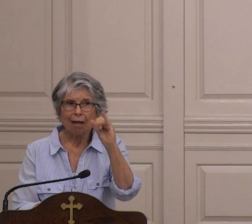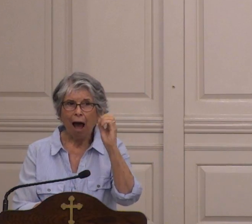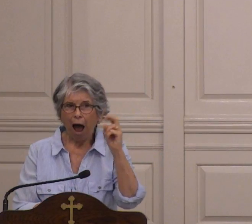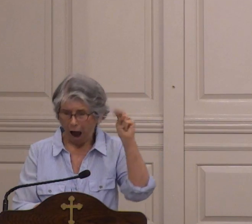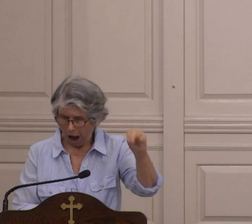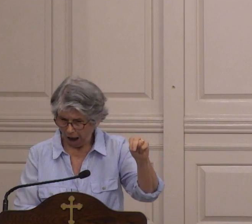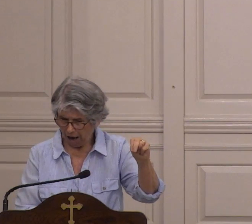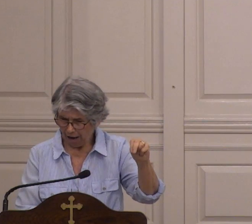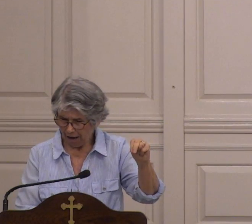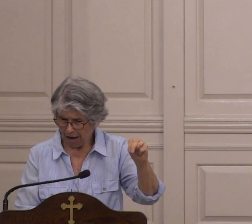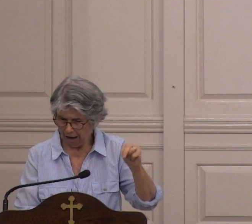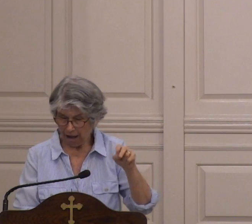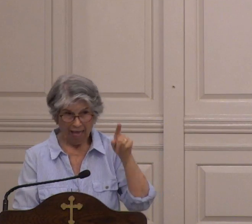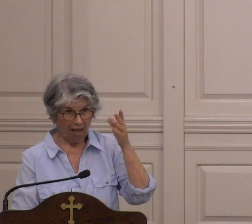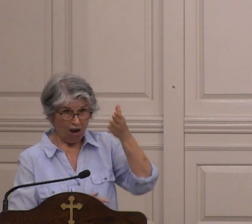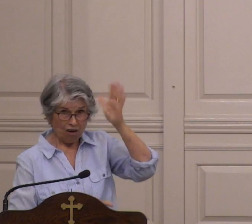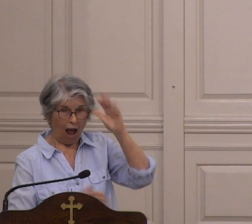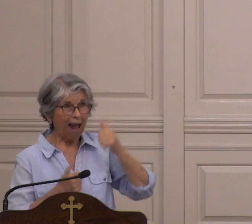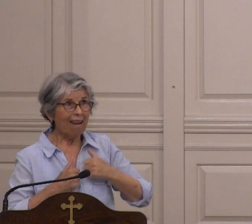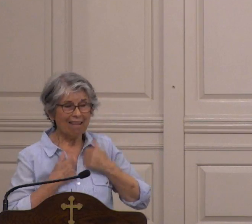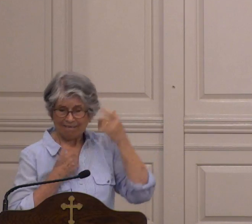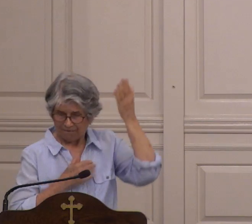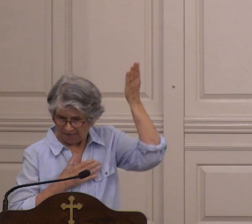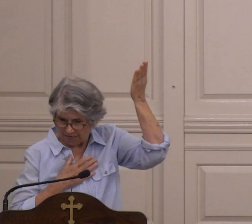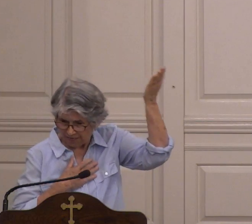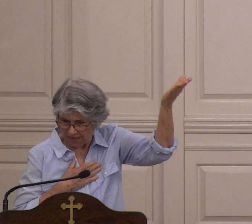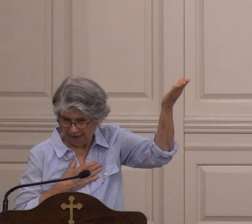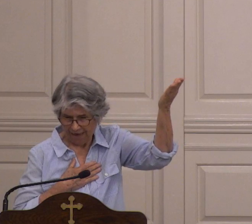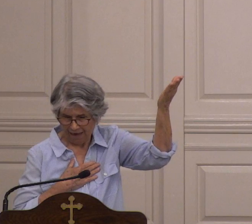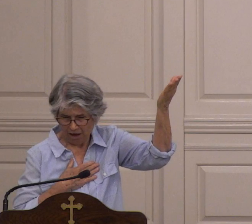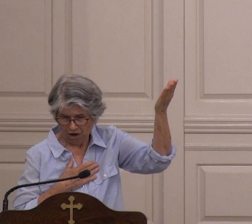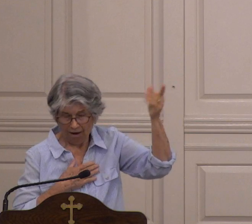God, the heavenly Jerusalem,